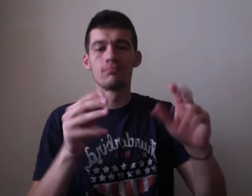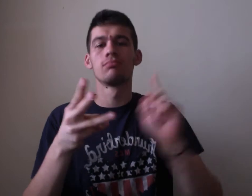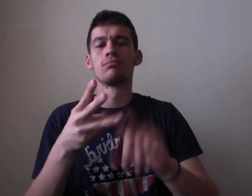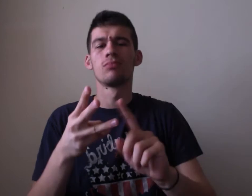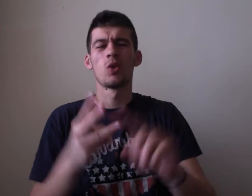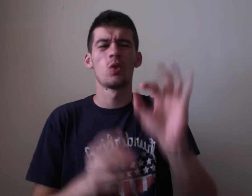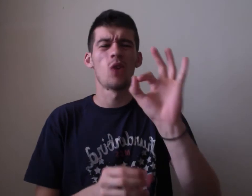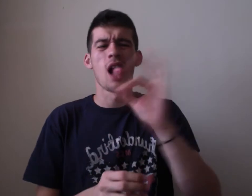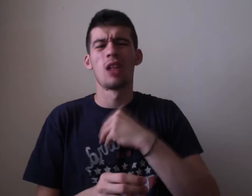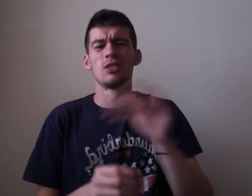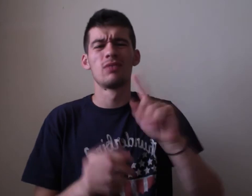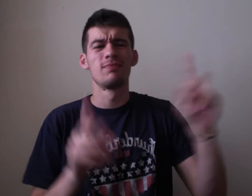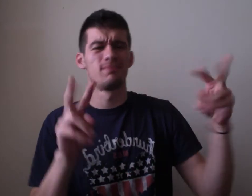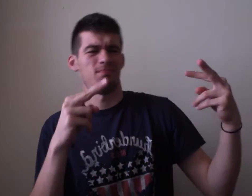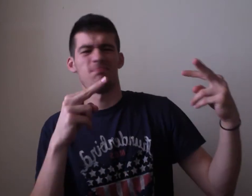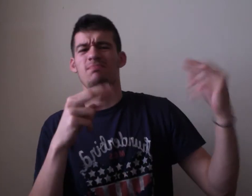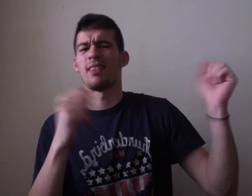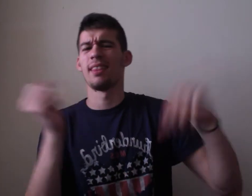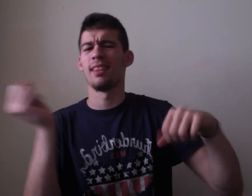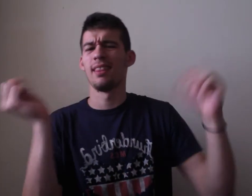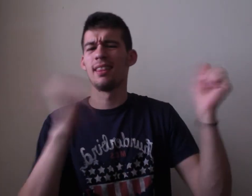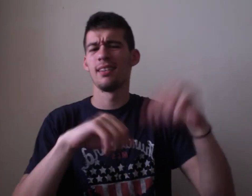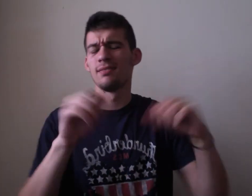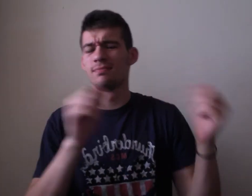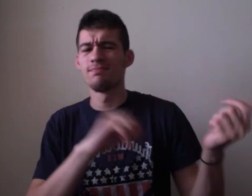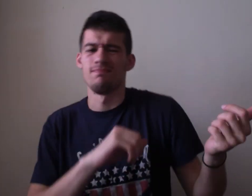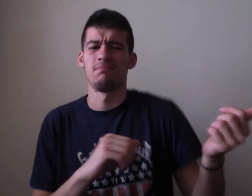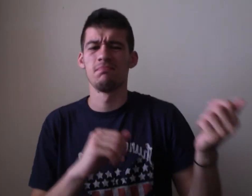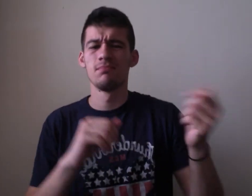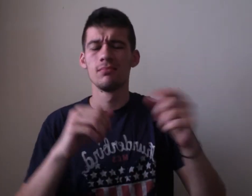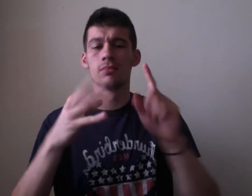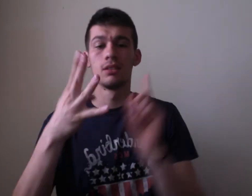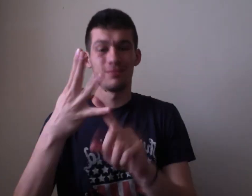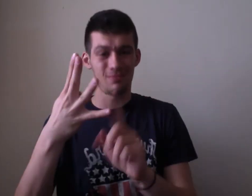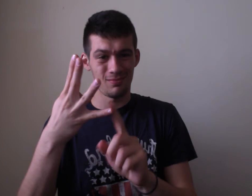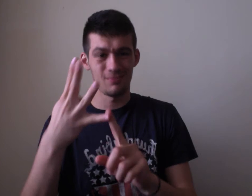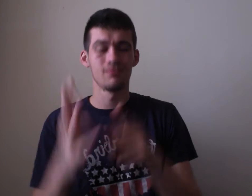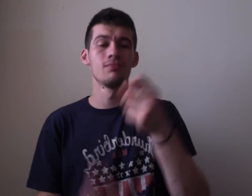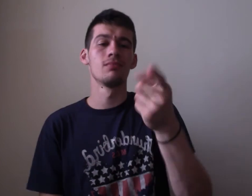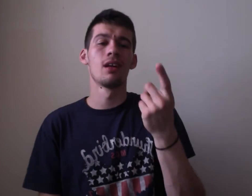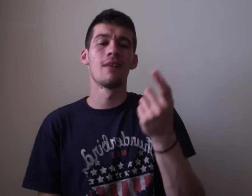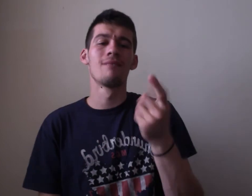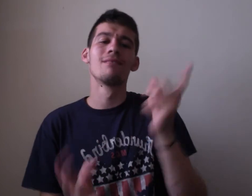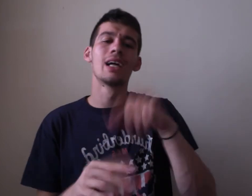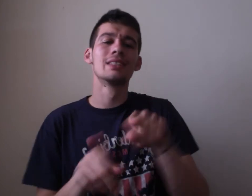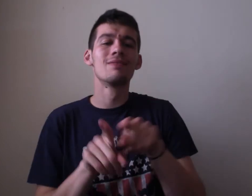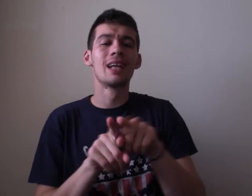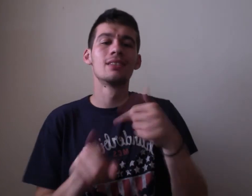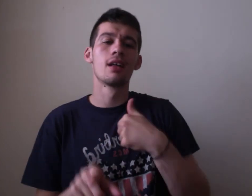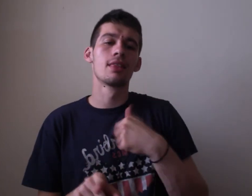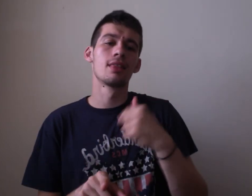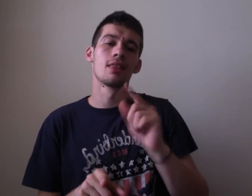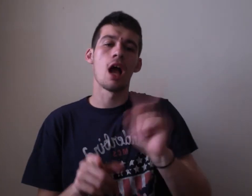Tyler! Back here. On that electric car that we're doing, you told me it was $6,500 to have it all done. Yeah. Now he's at $8,500.